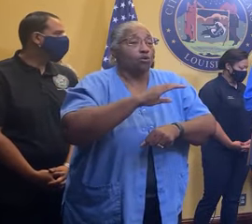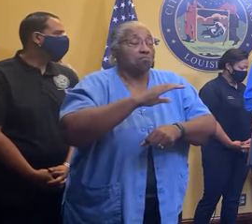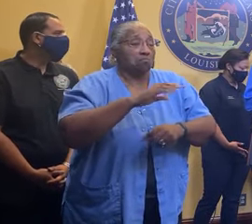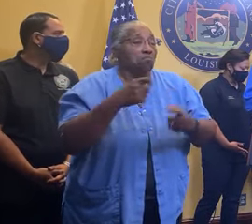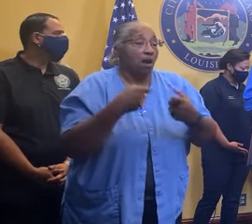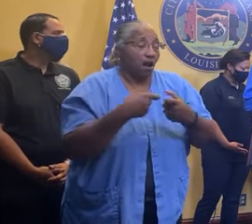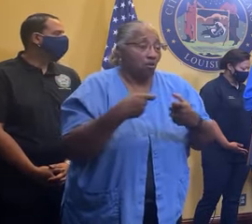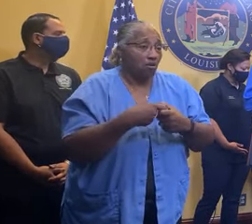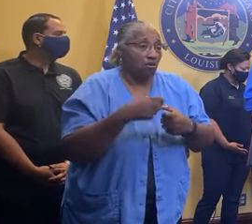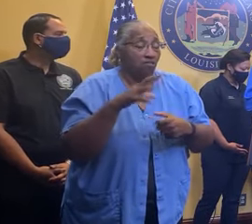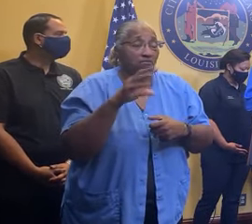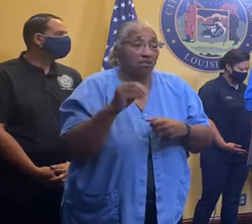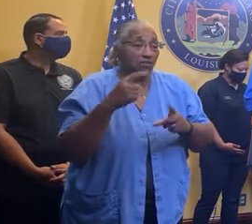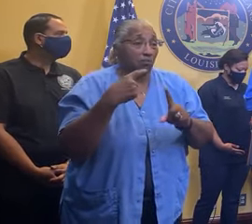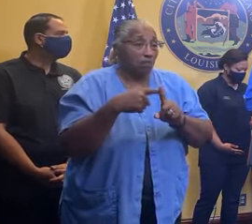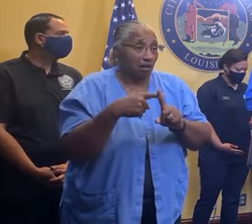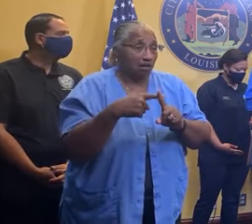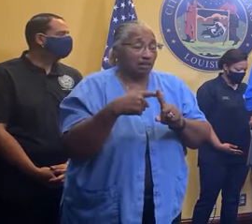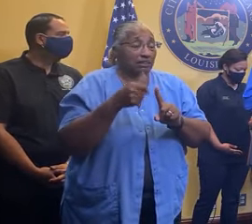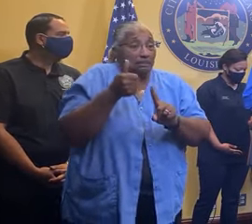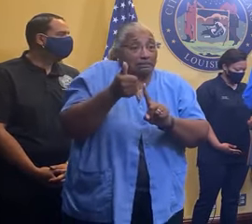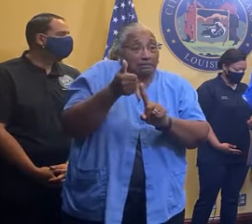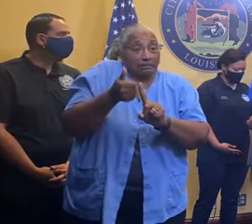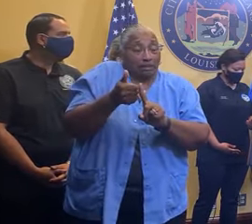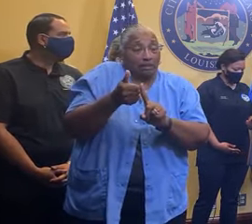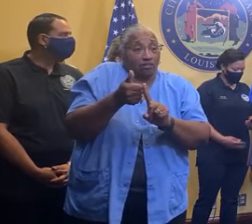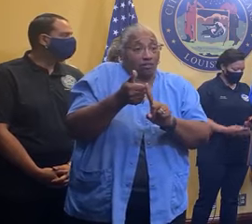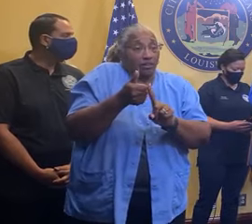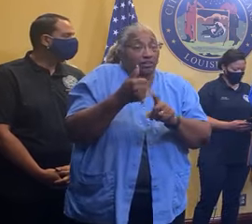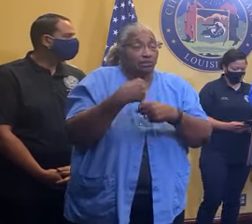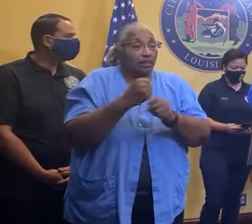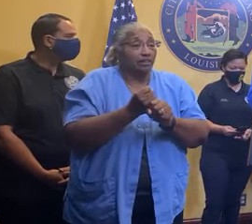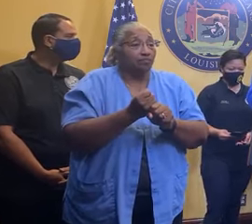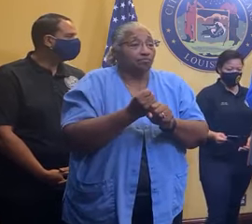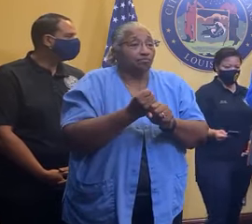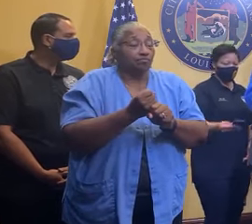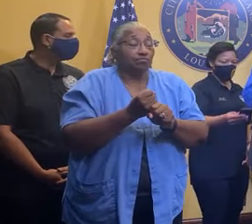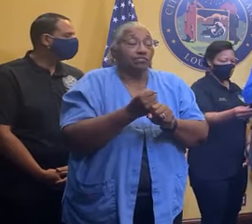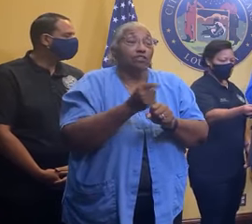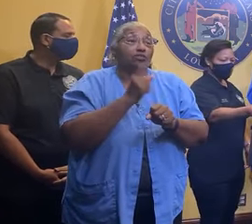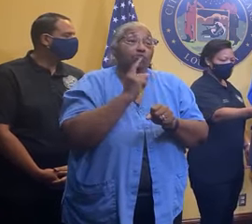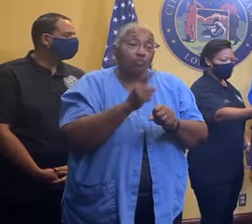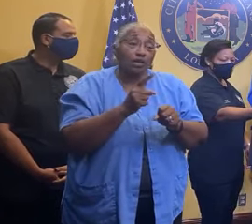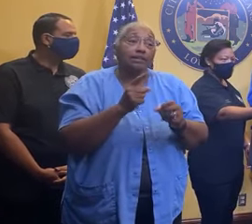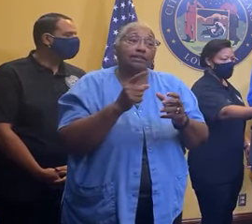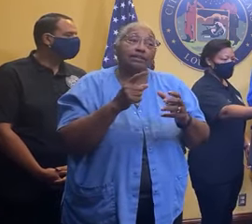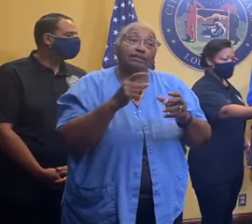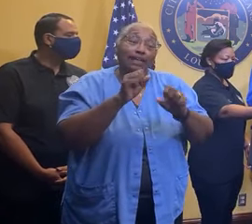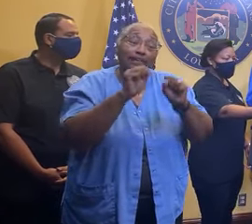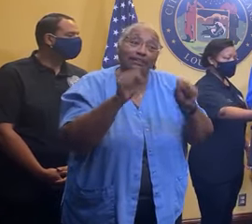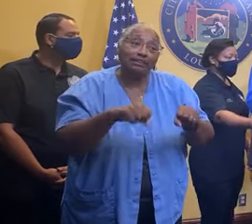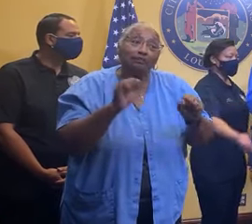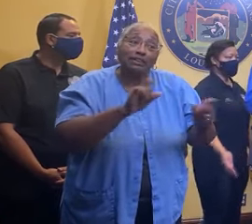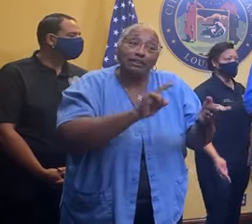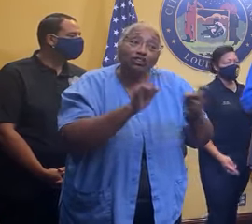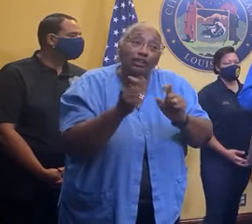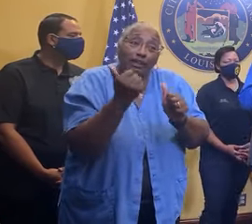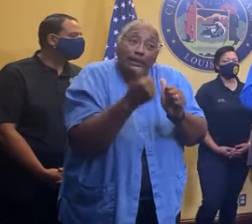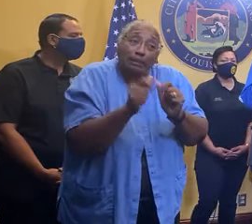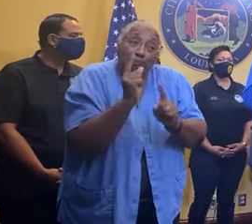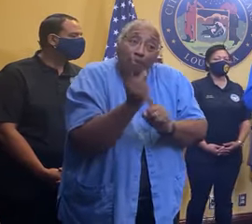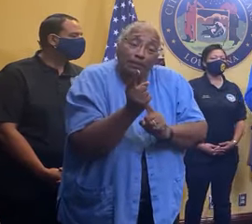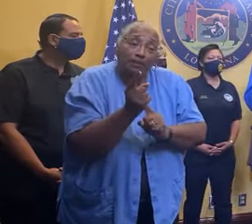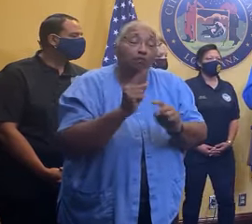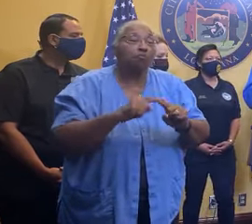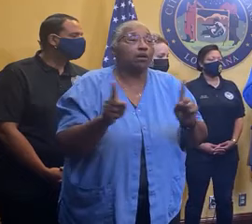around 50-plus megawatts of self-generated power. Again, it's an incredibly fragile system. That system can change at any point,